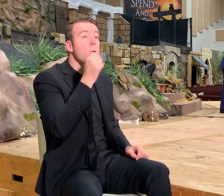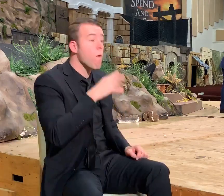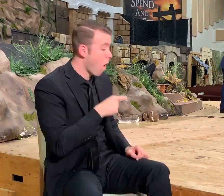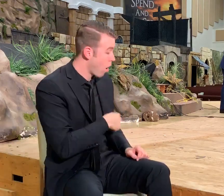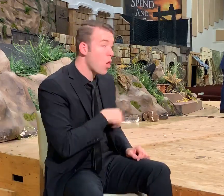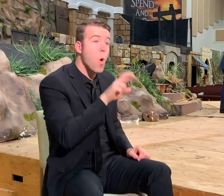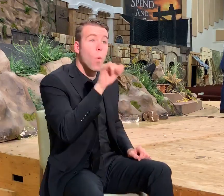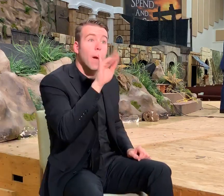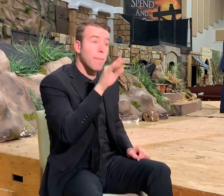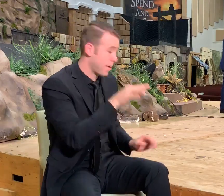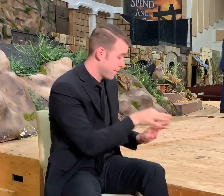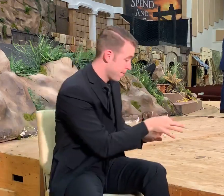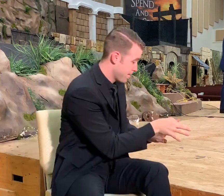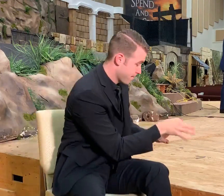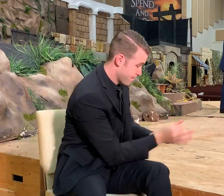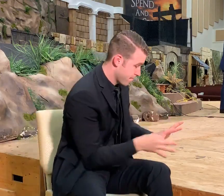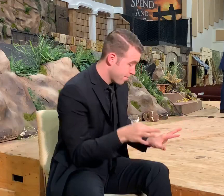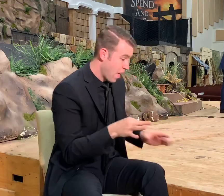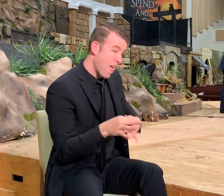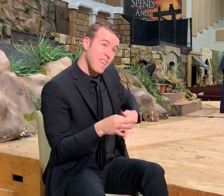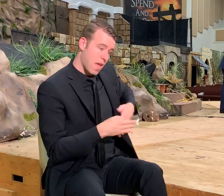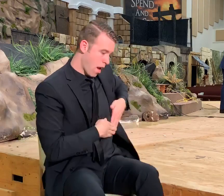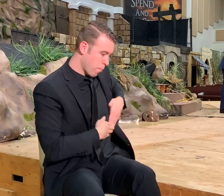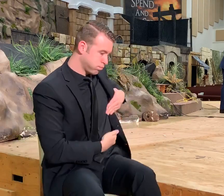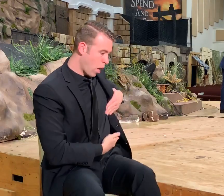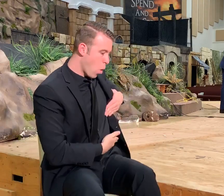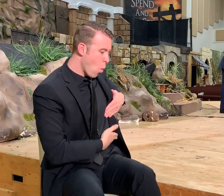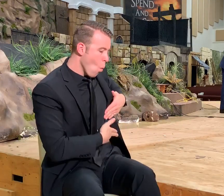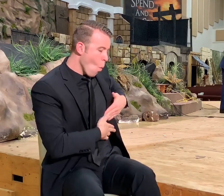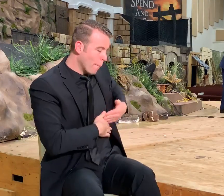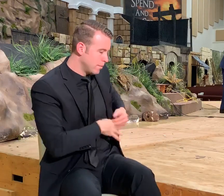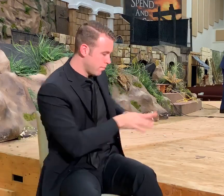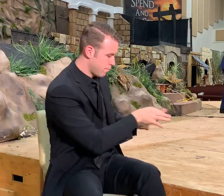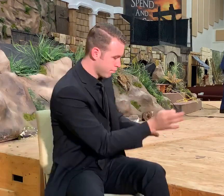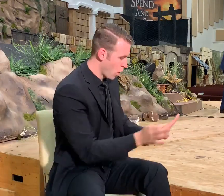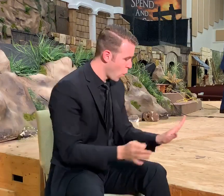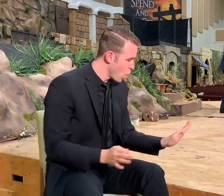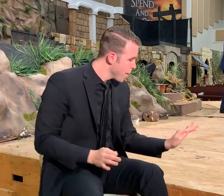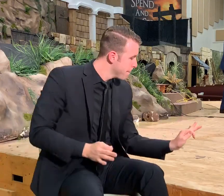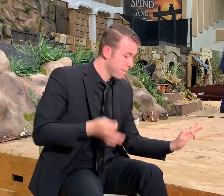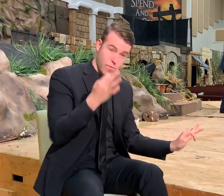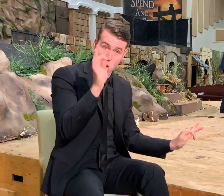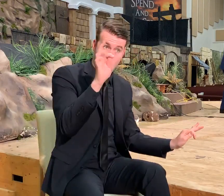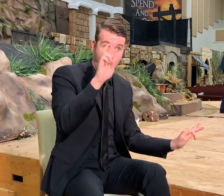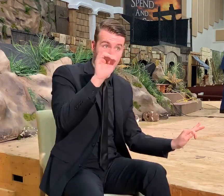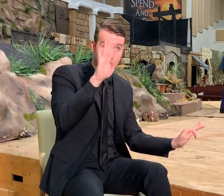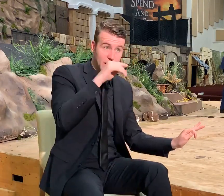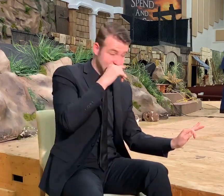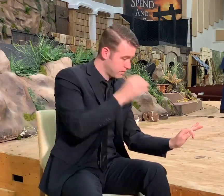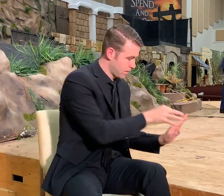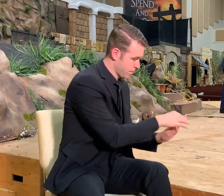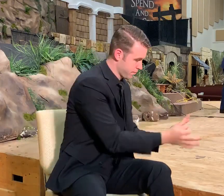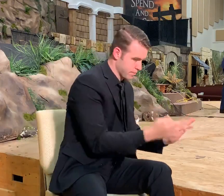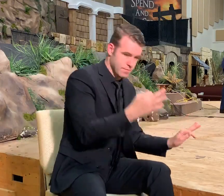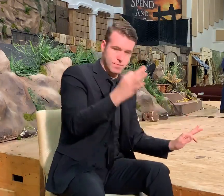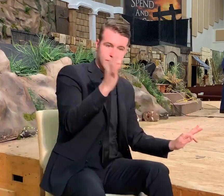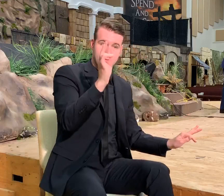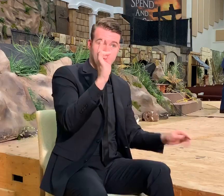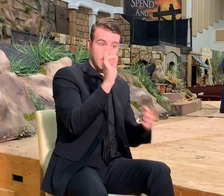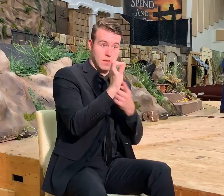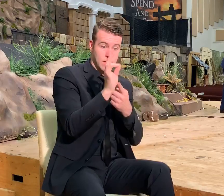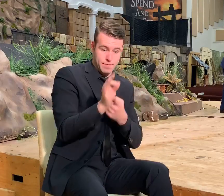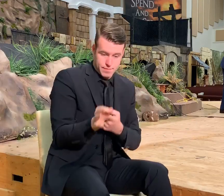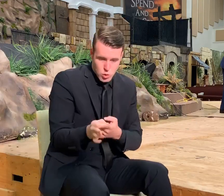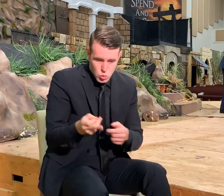and closed up the flesh instead thereof. And the rib which the Lord had taken from man made